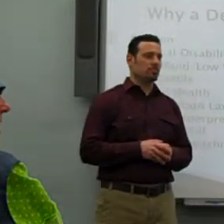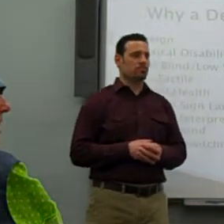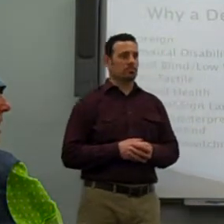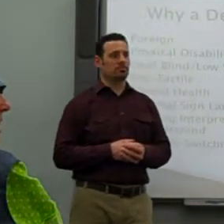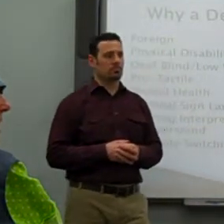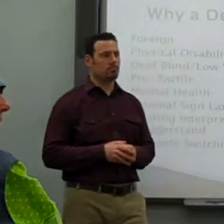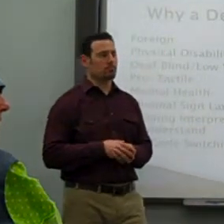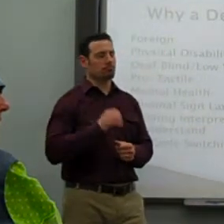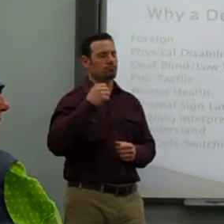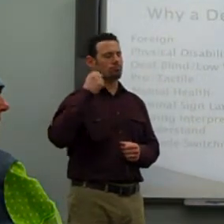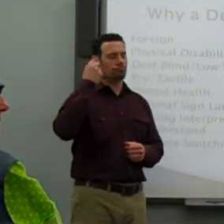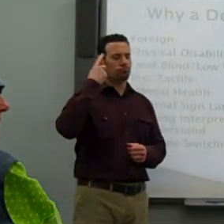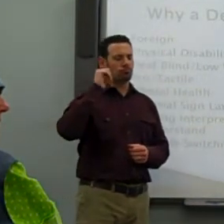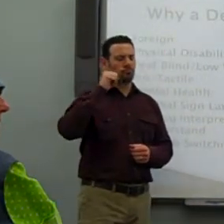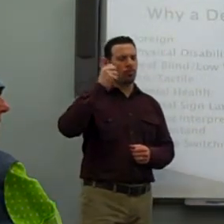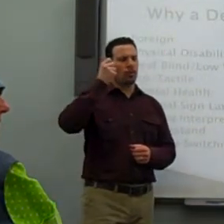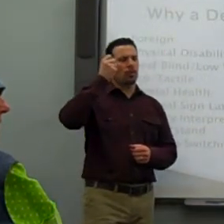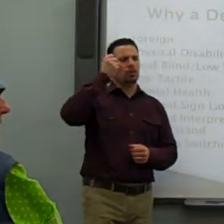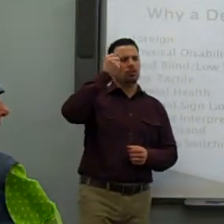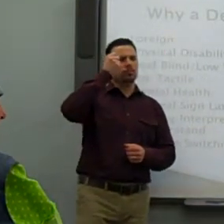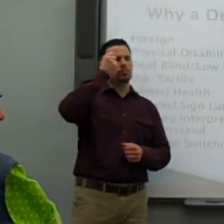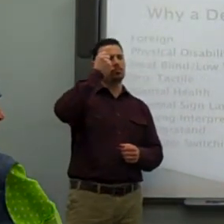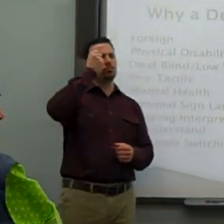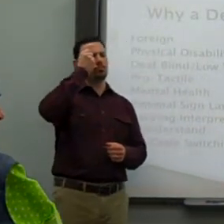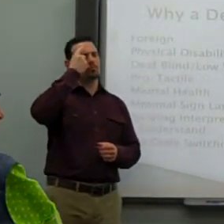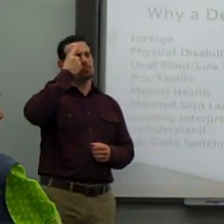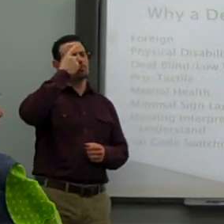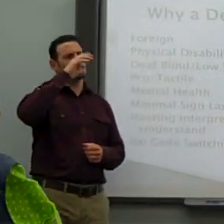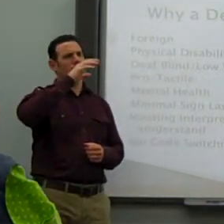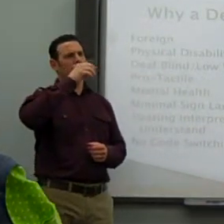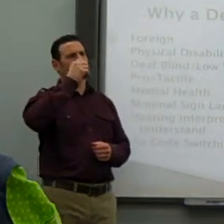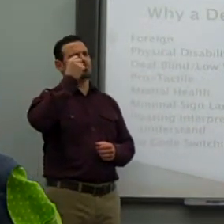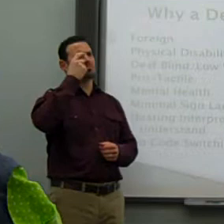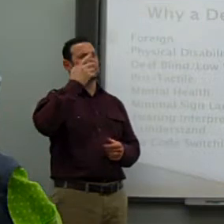You know what I mean? Yeah, I understand.